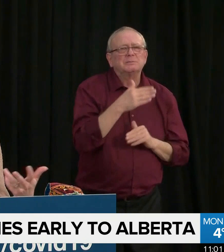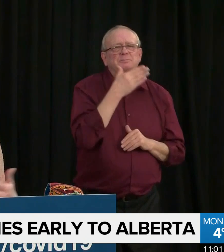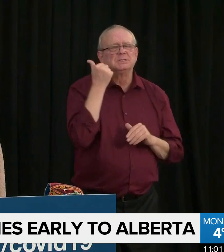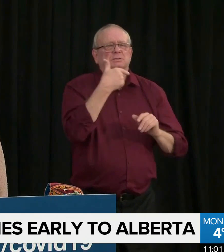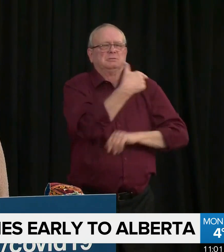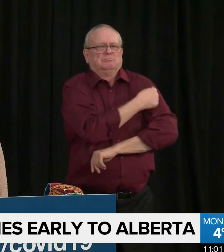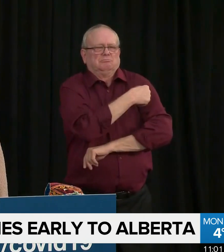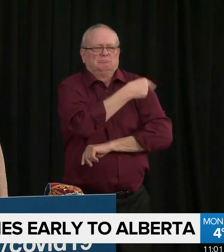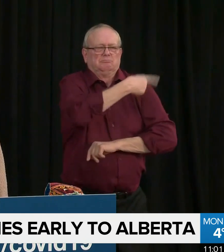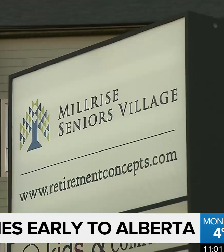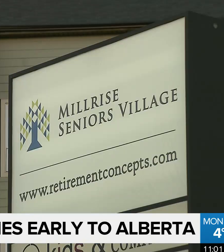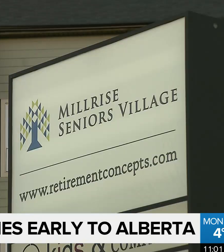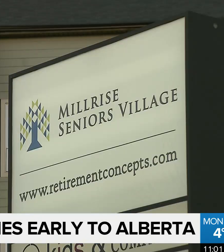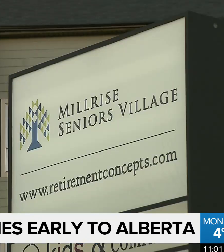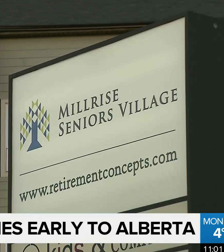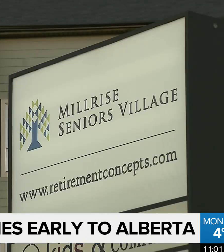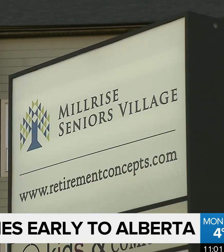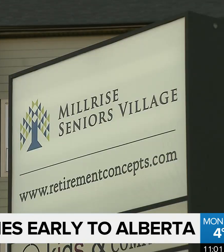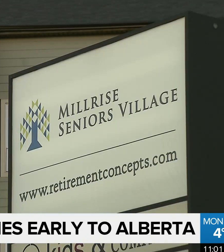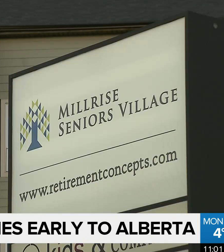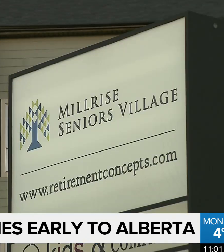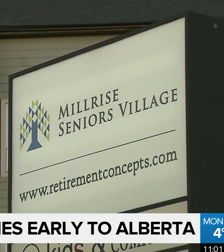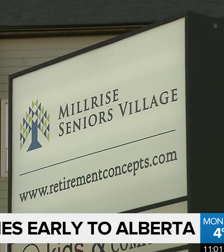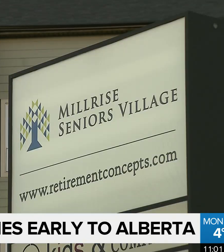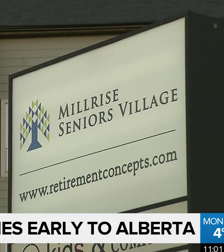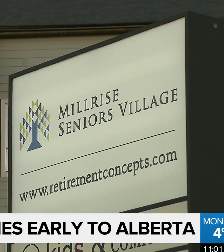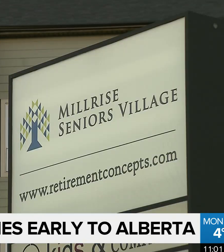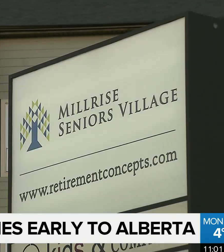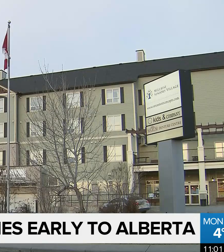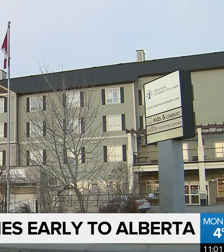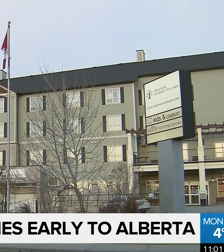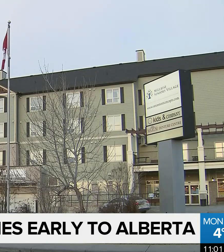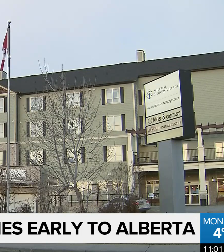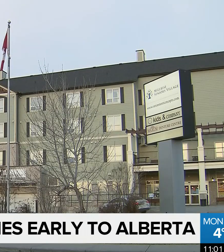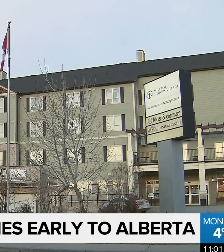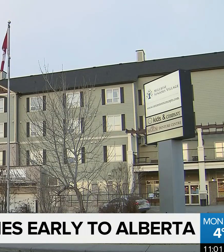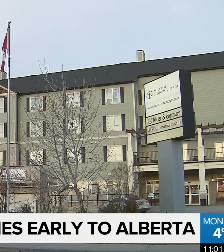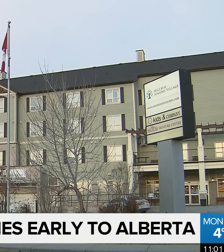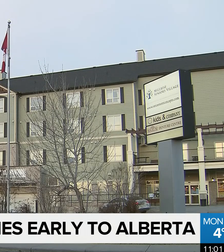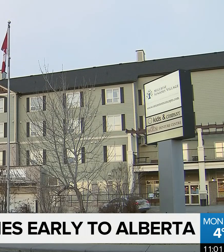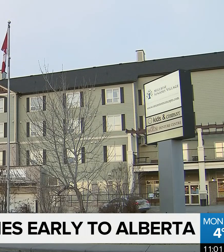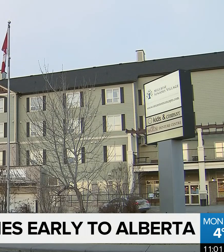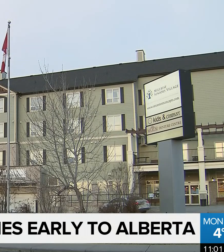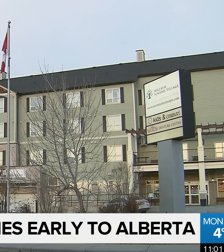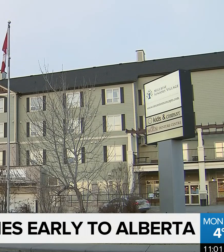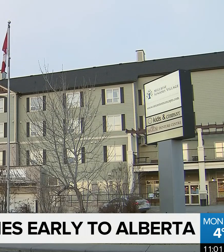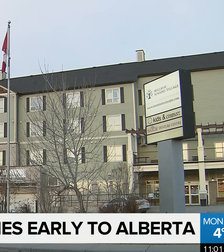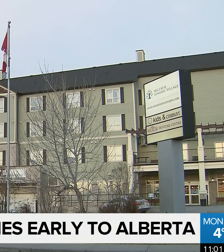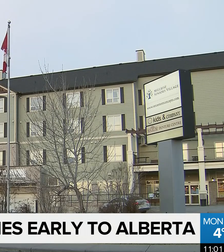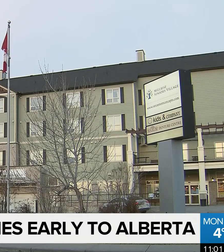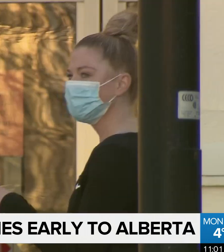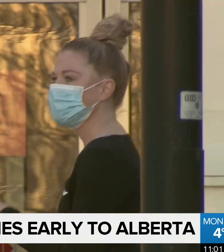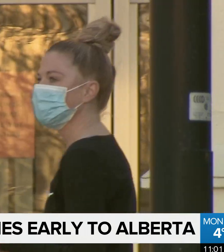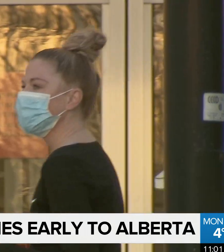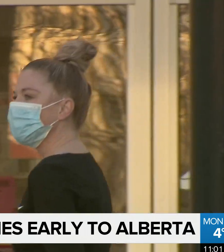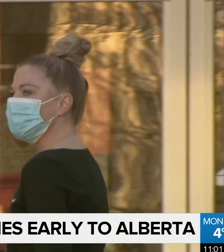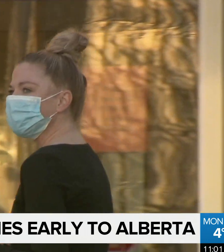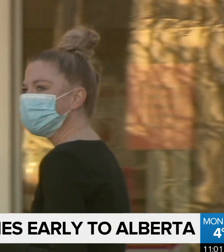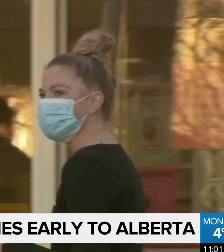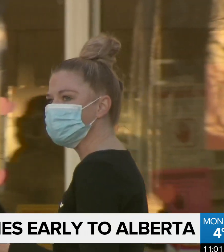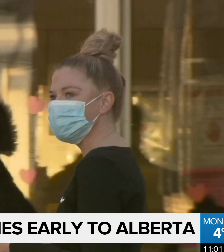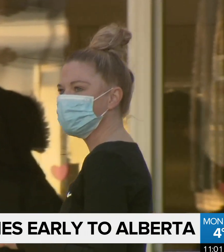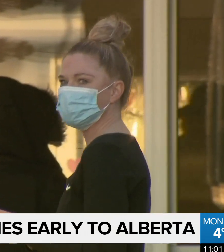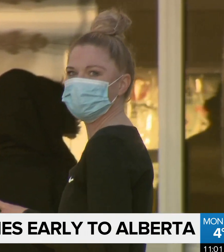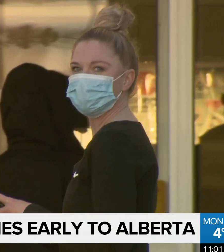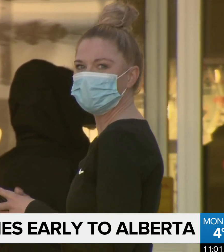people eligible for the first doses. That means our most vulnerable, such as seniors in continuing care, will not be the first recipients of